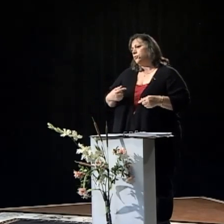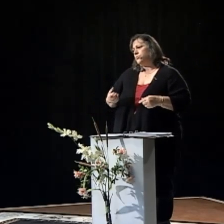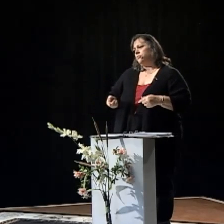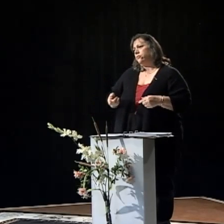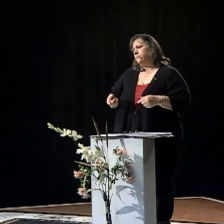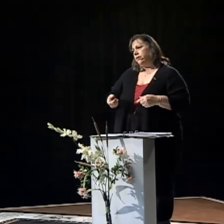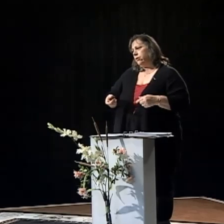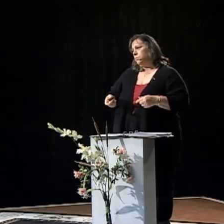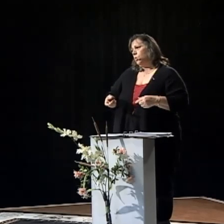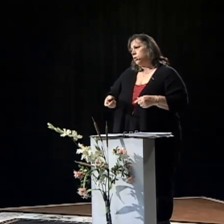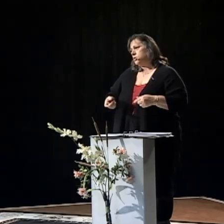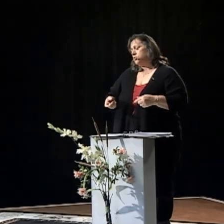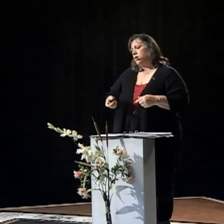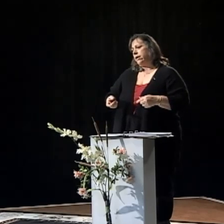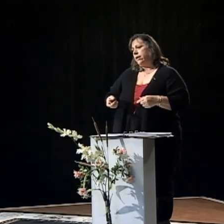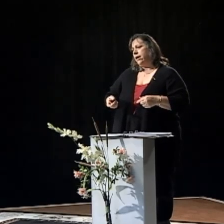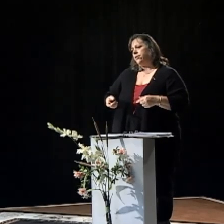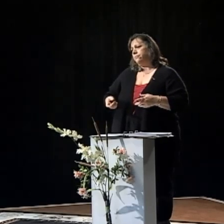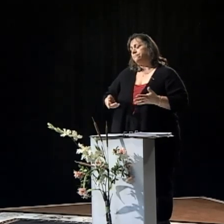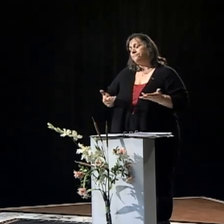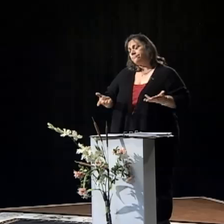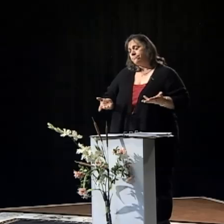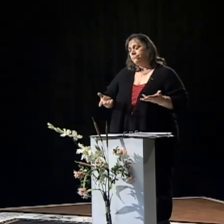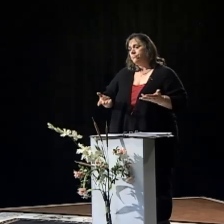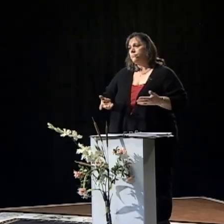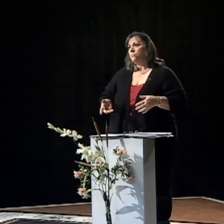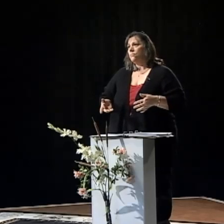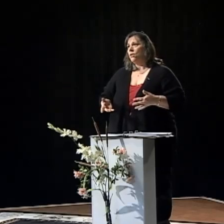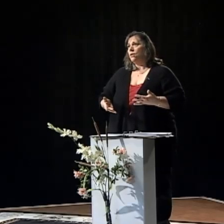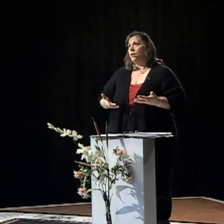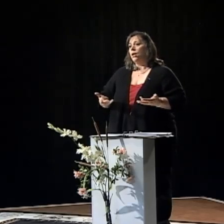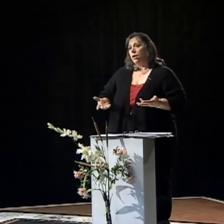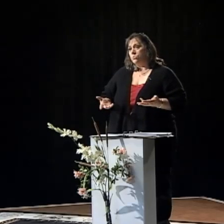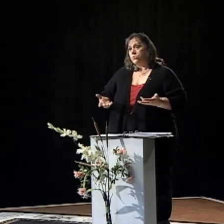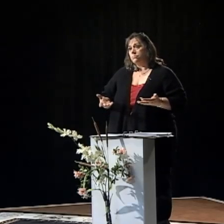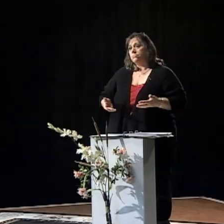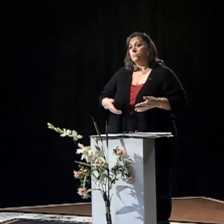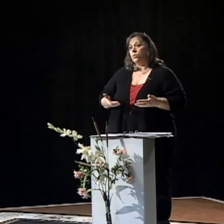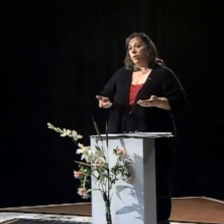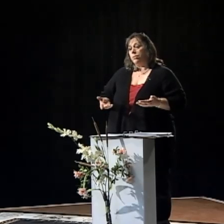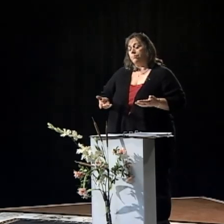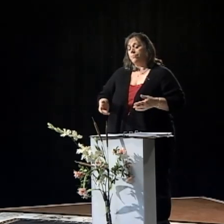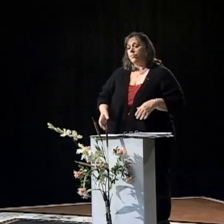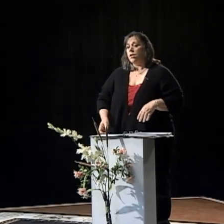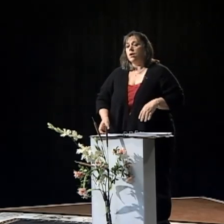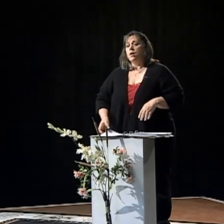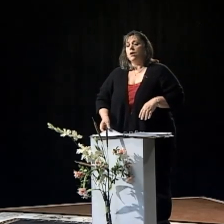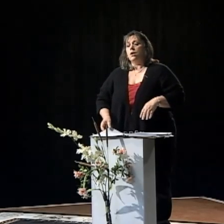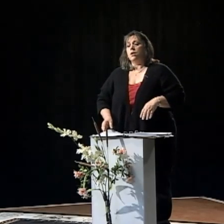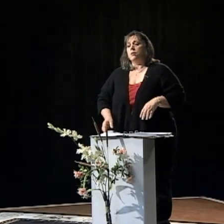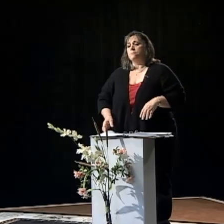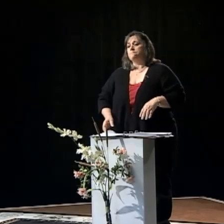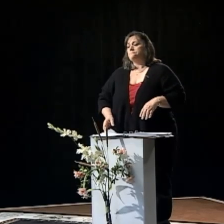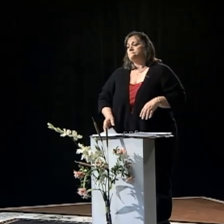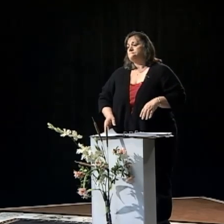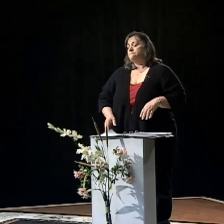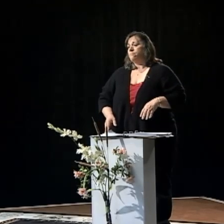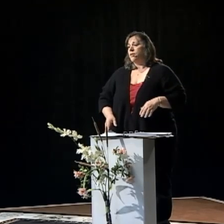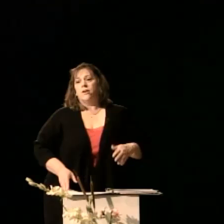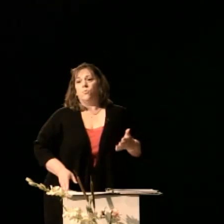are very important to try and add in. It helps quite a bit. And we all